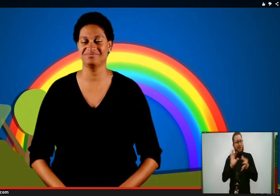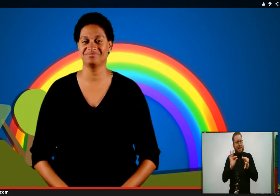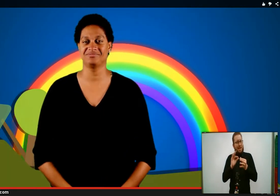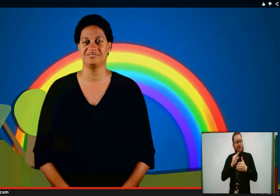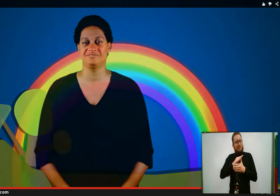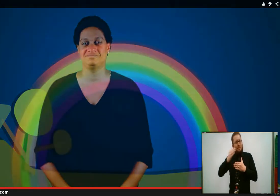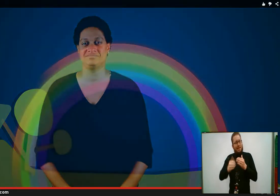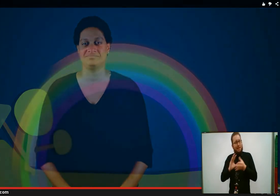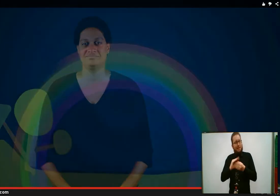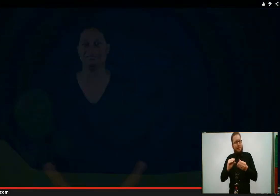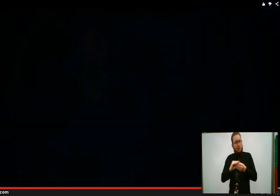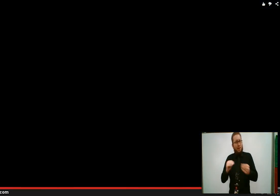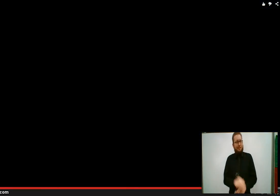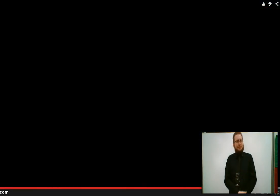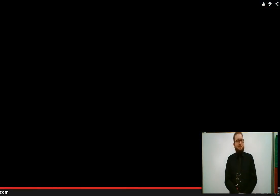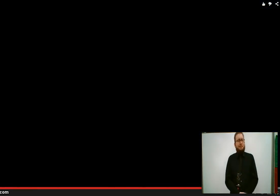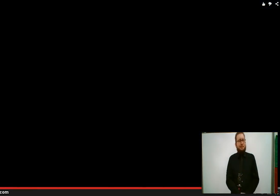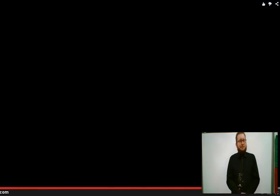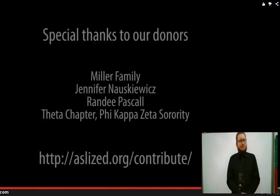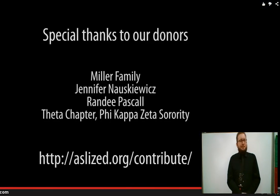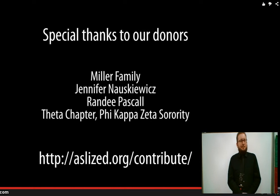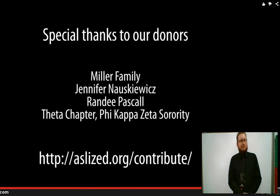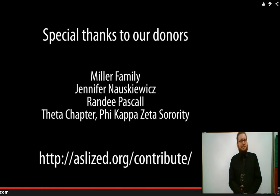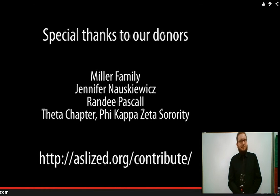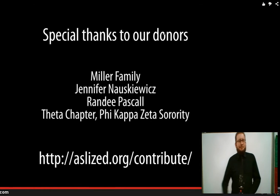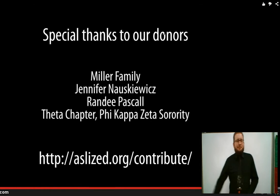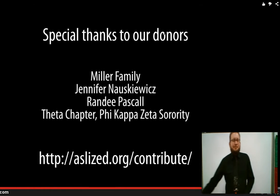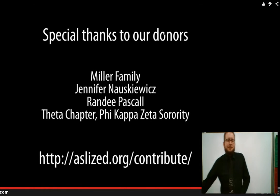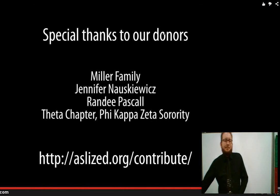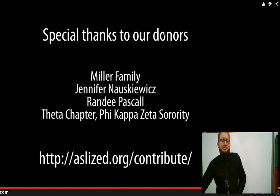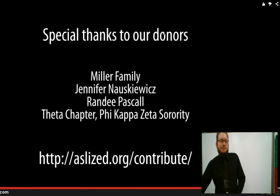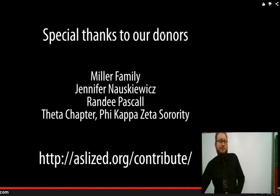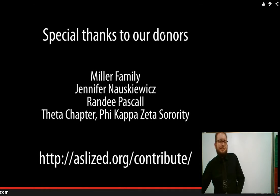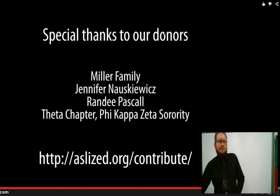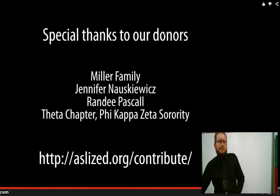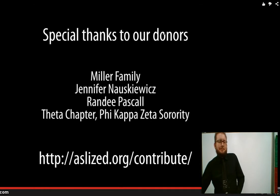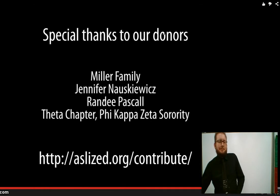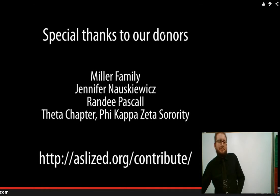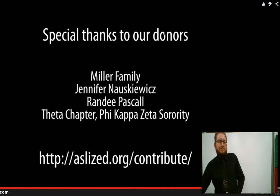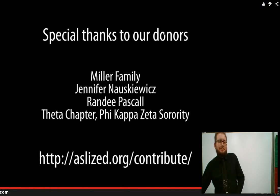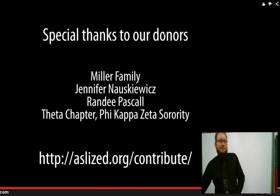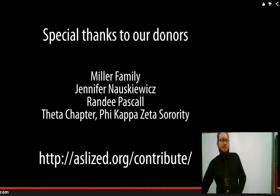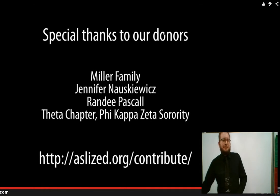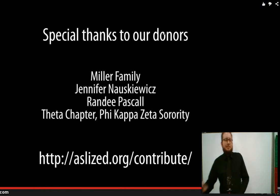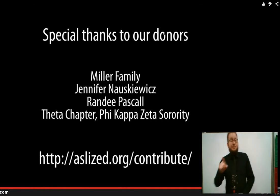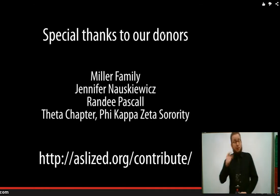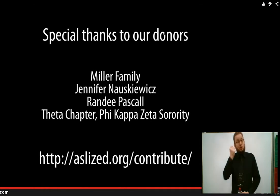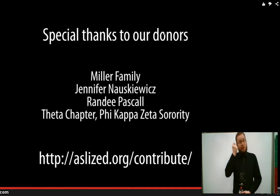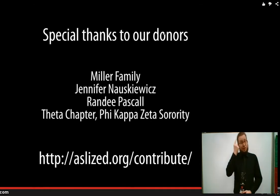And that's it. That's a good example of the story.